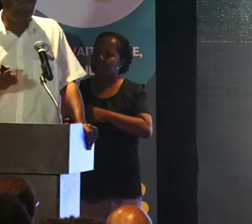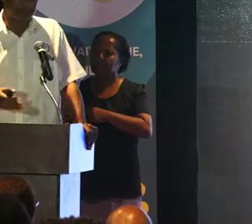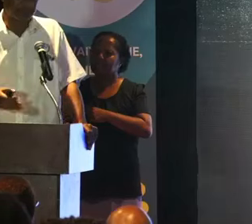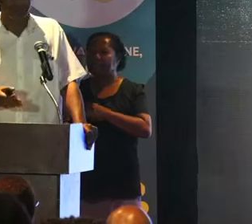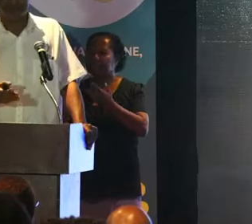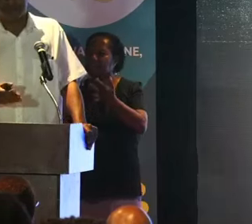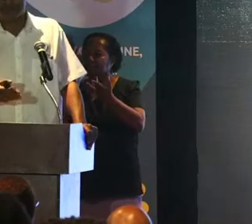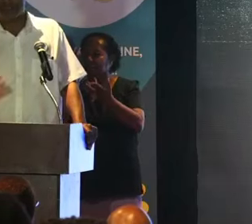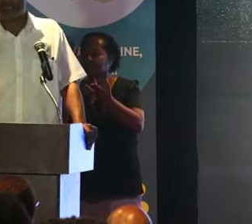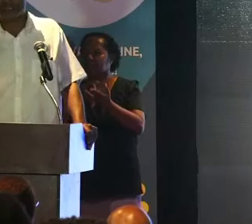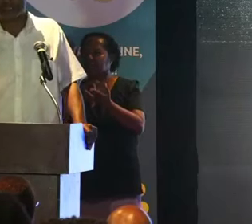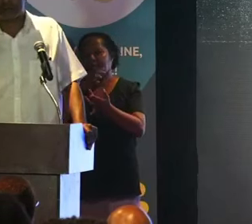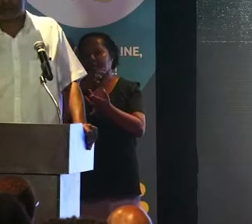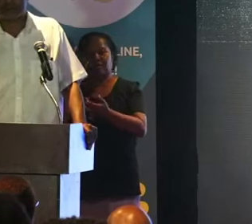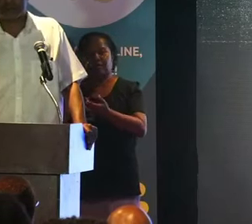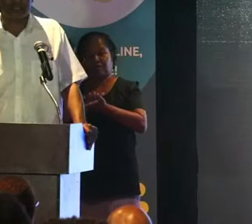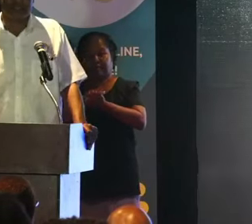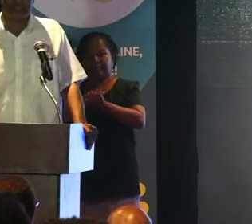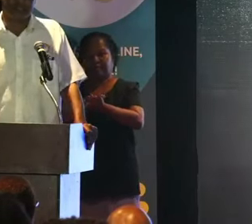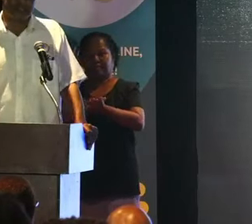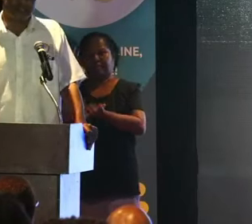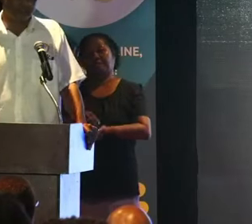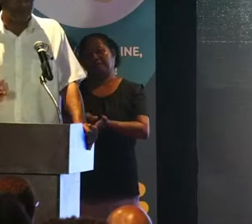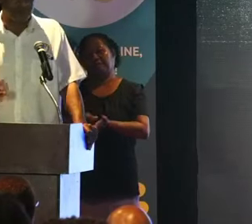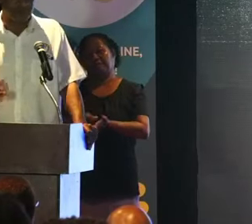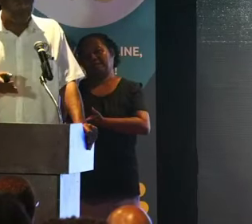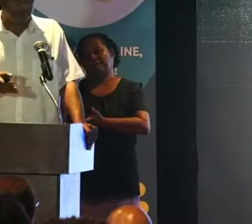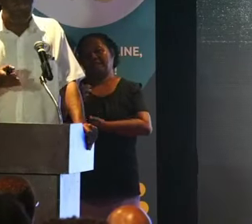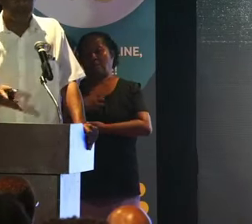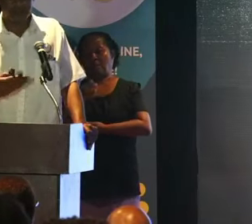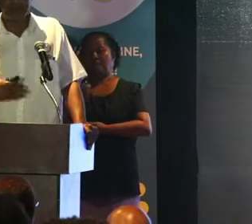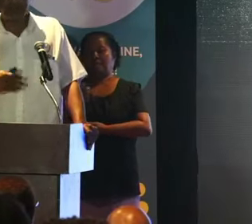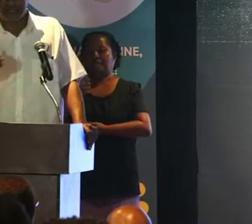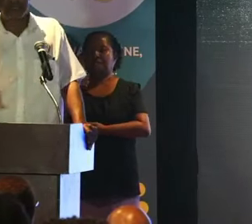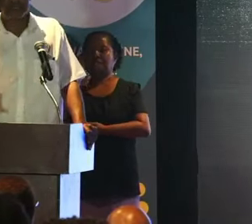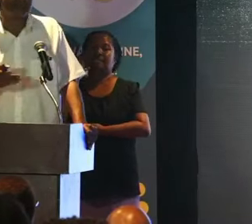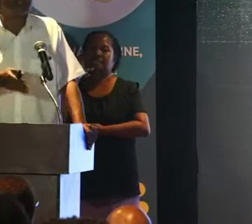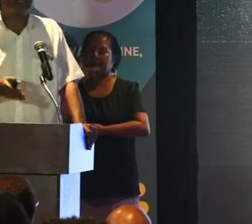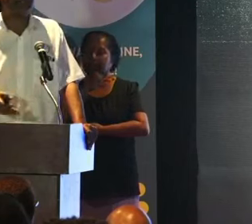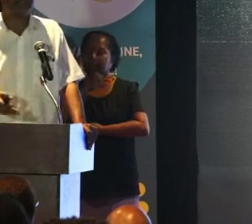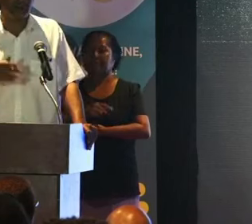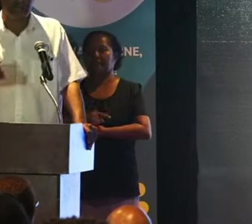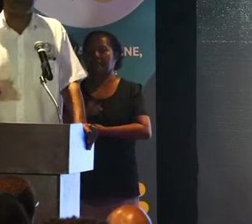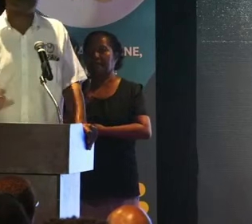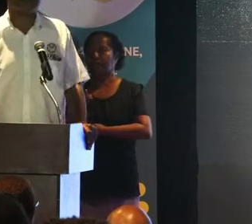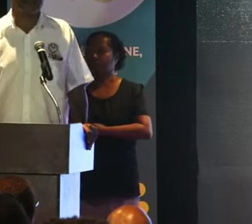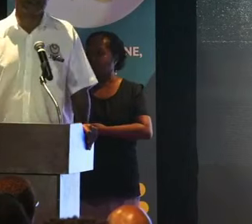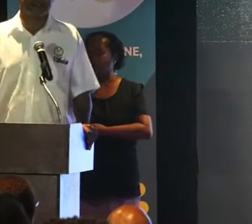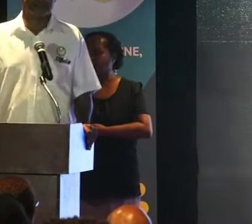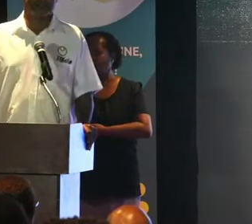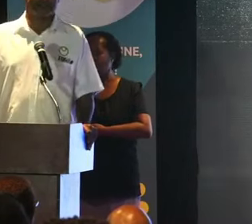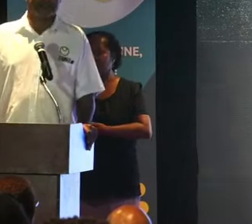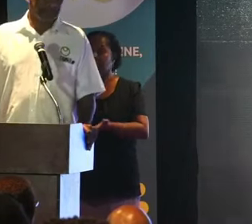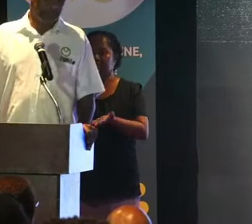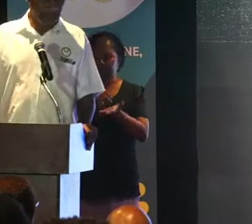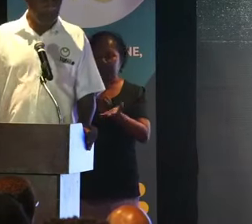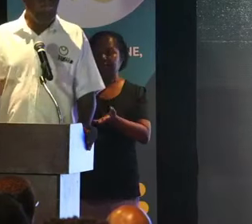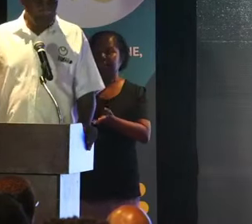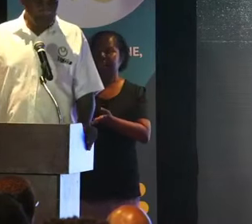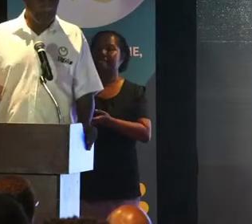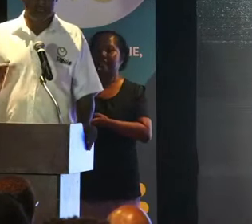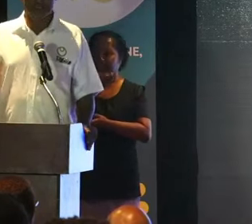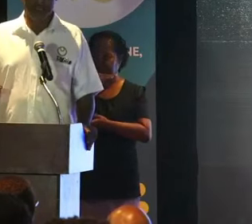might spend more than $600. But the least, if you go by yourself, is $600 over the counter.